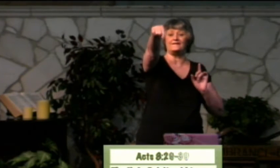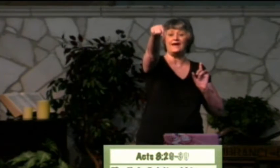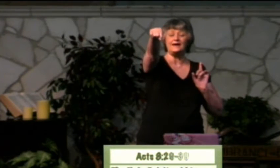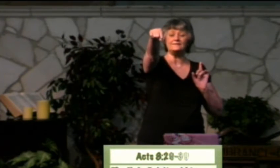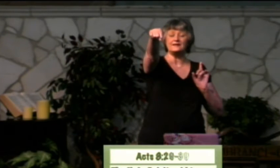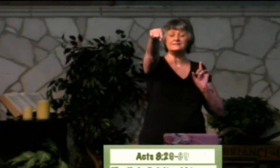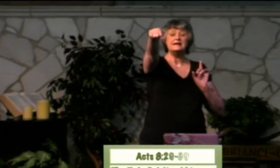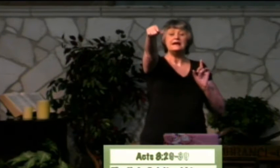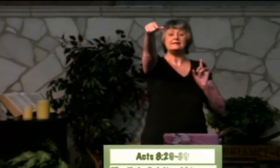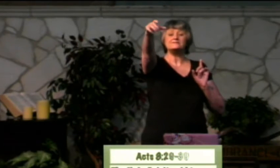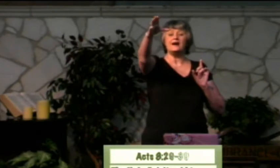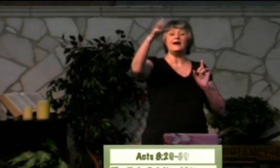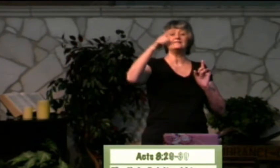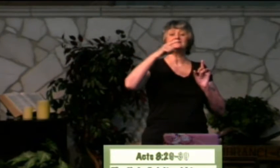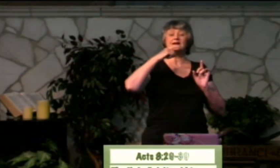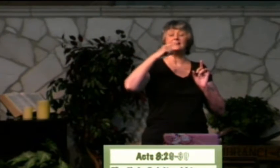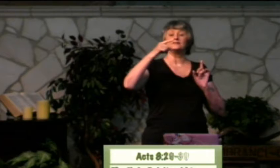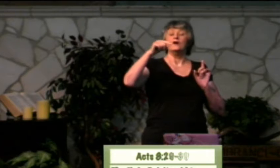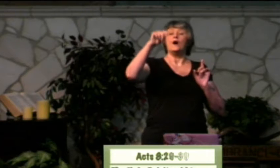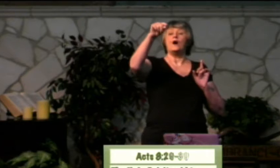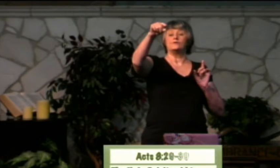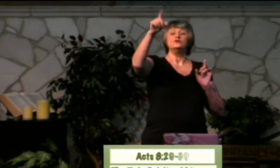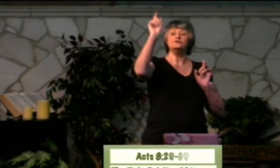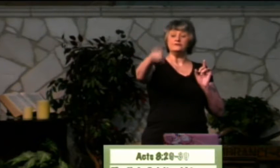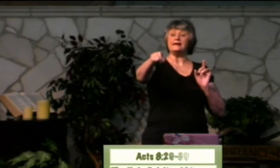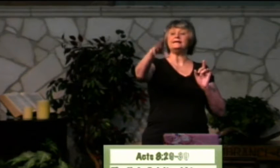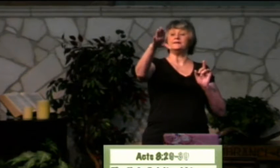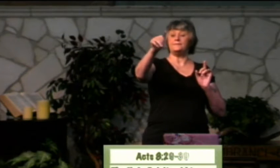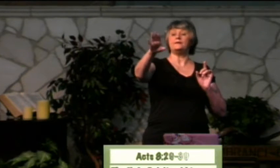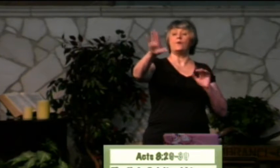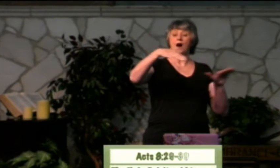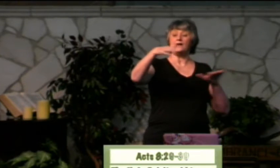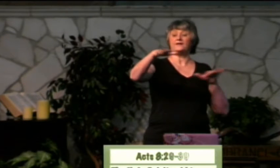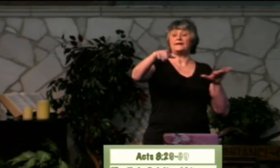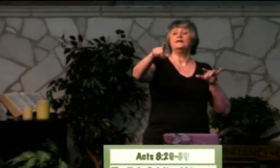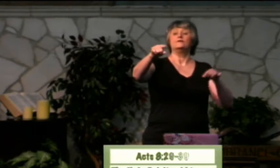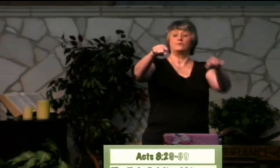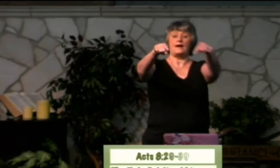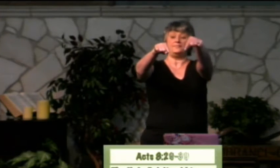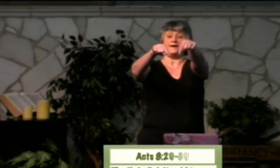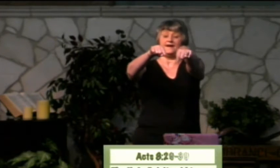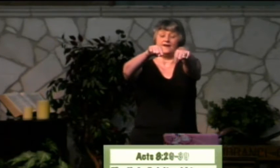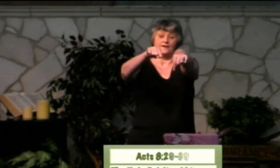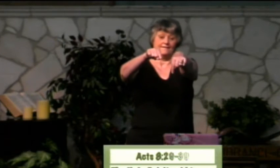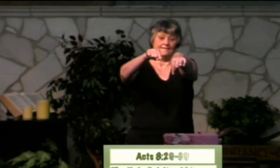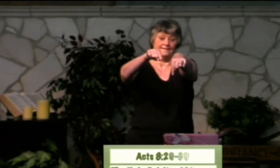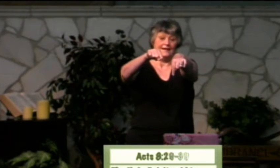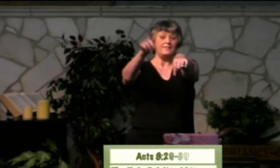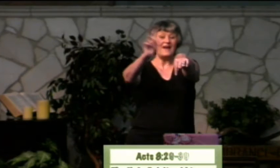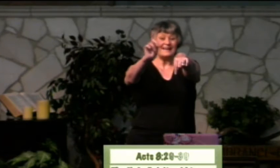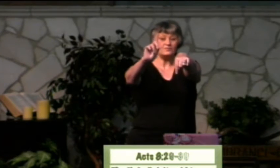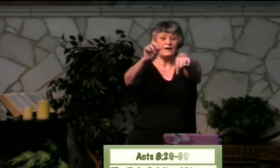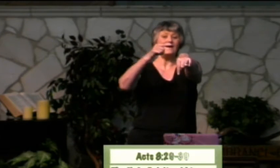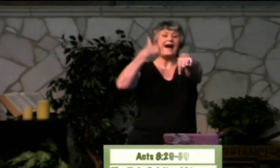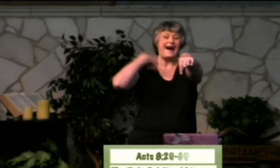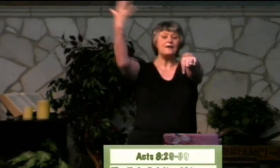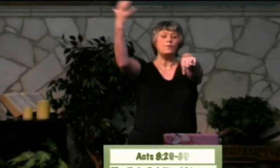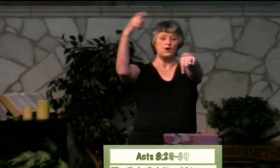ahead of us. And God says, oh, you need to be walking right there. That's where I want